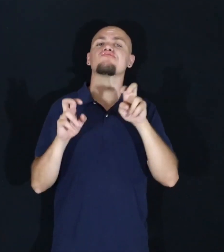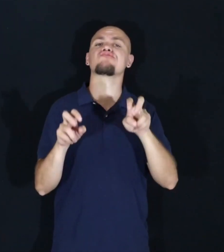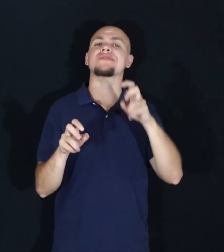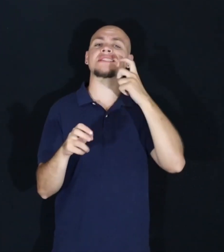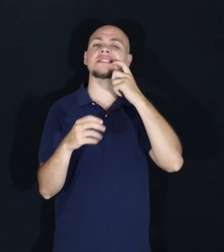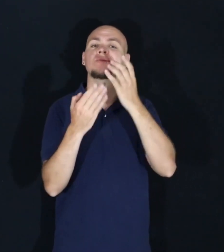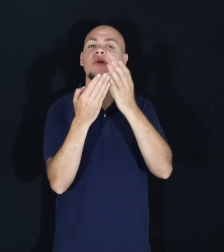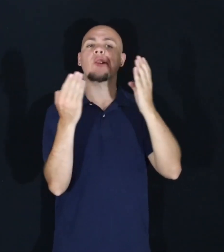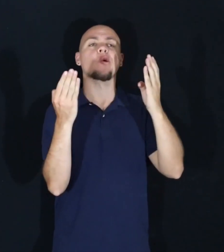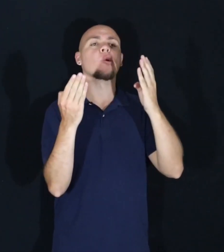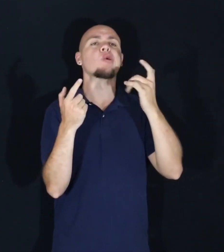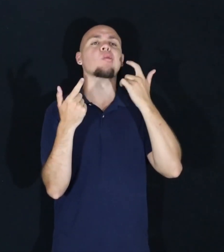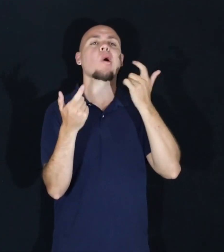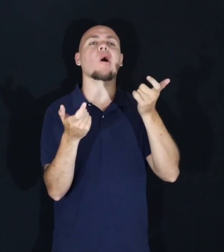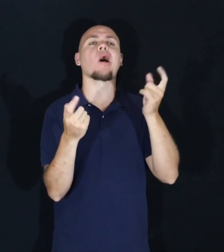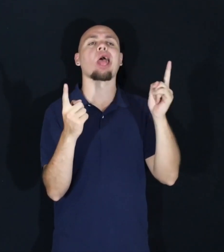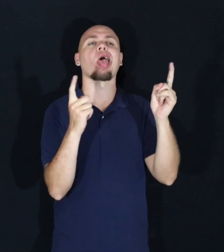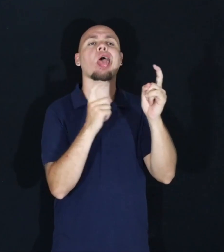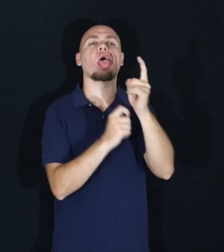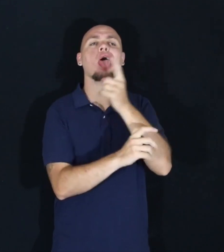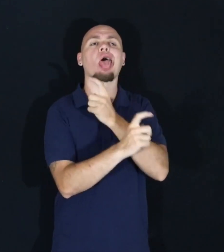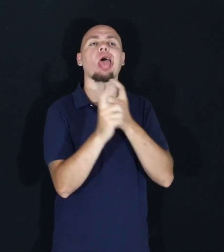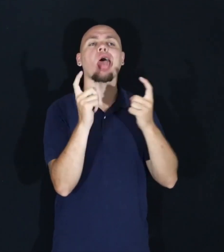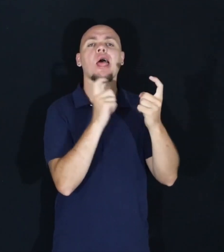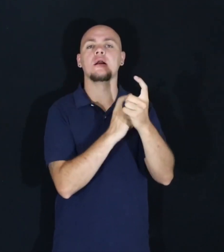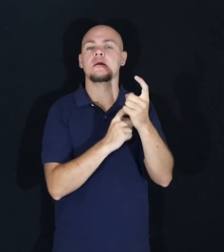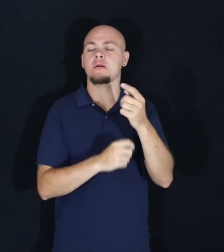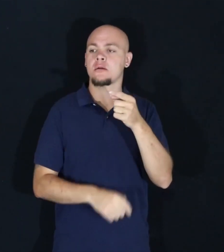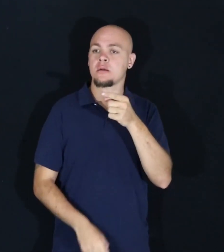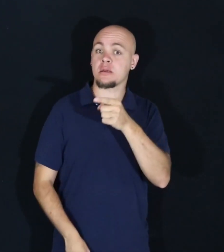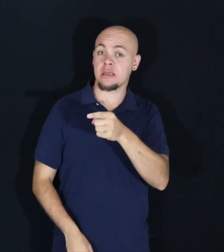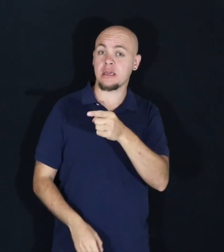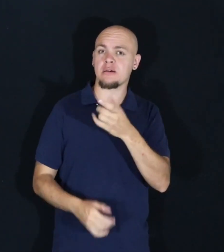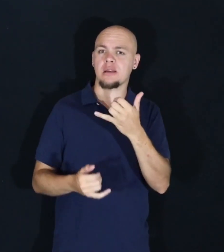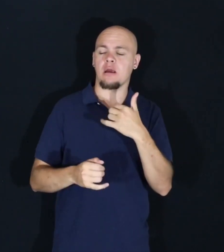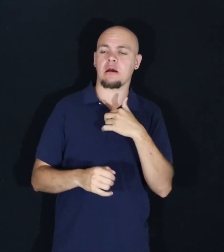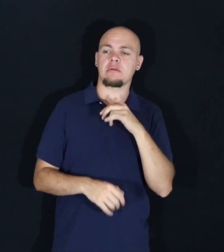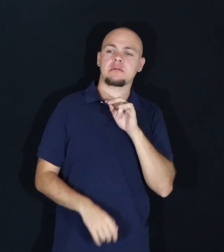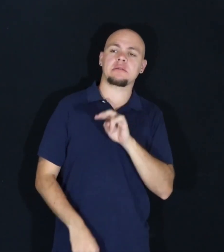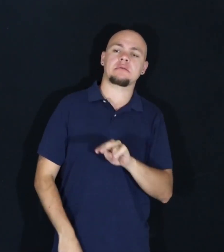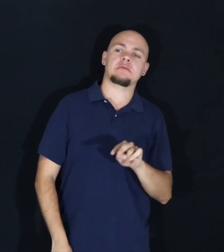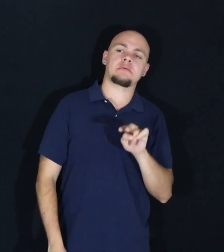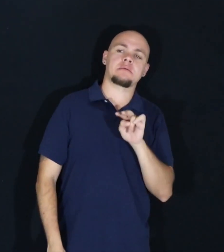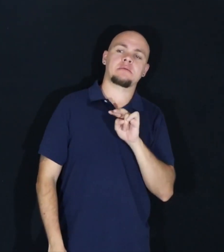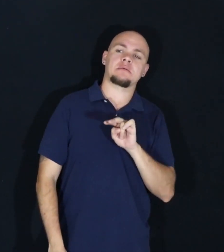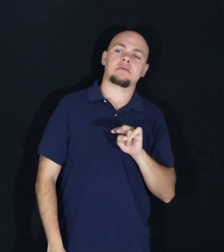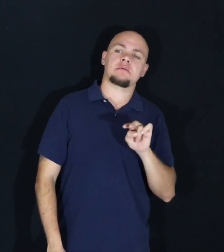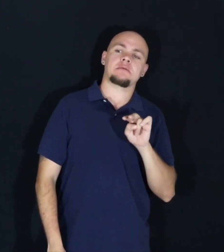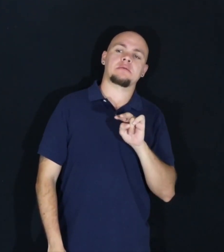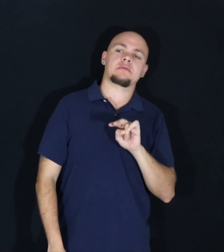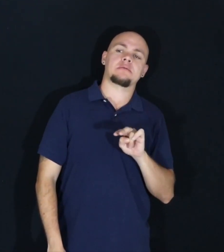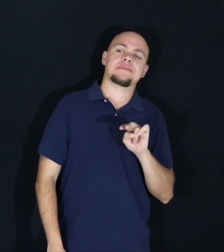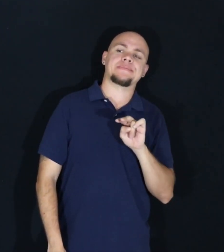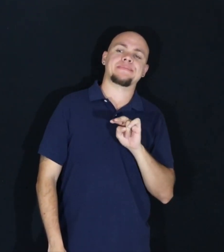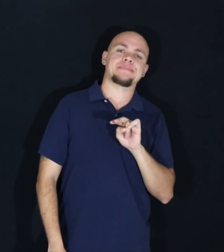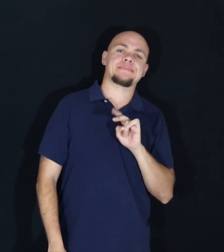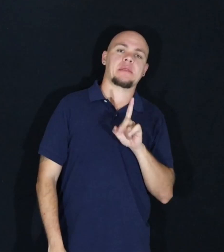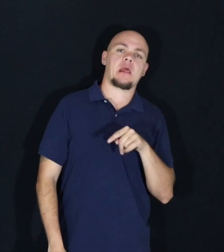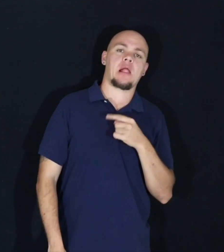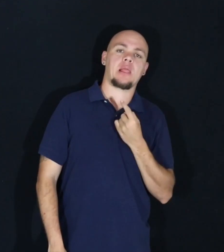the passerby, Alex was now the passerby that I was observing through the window,